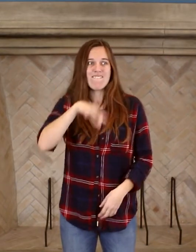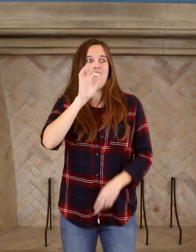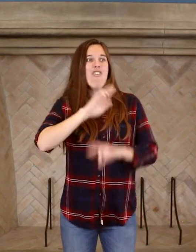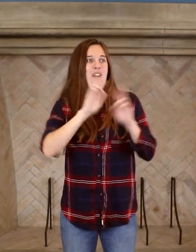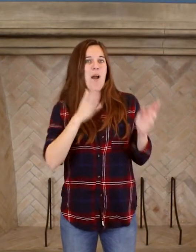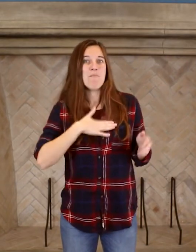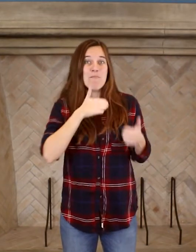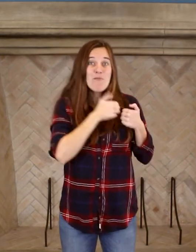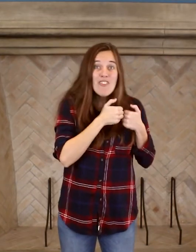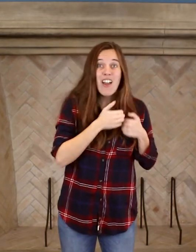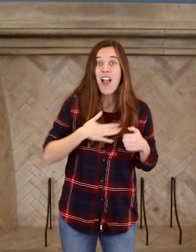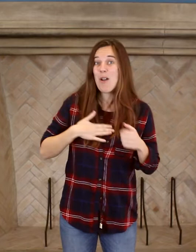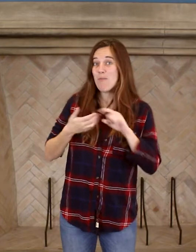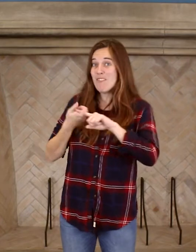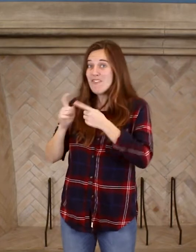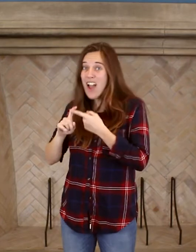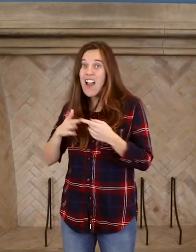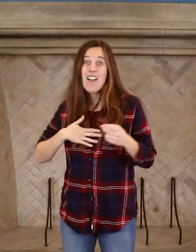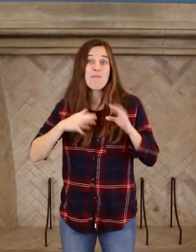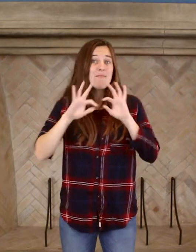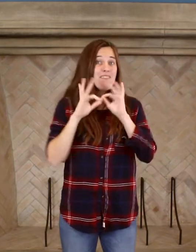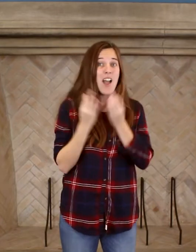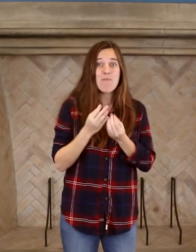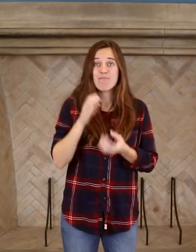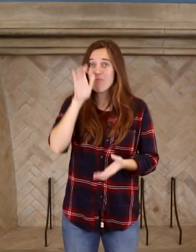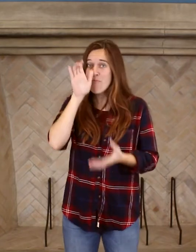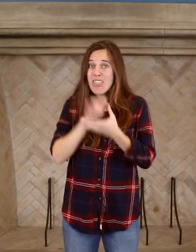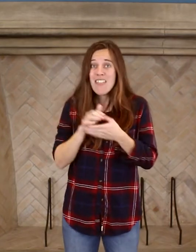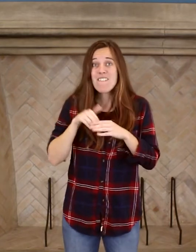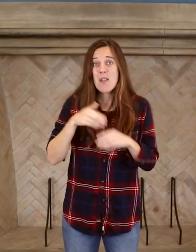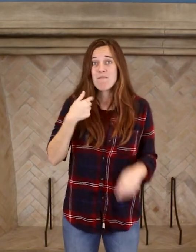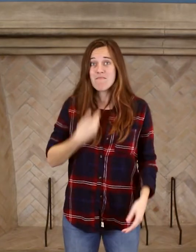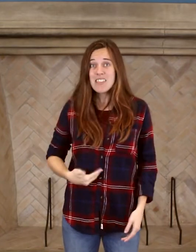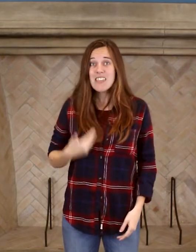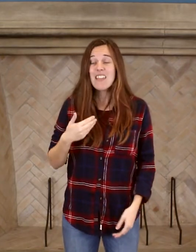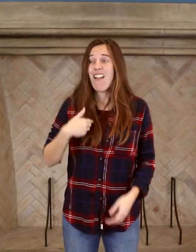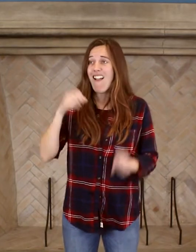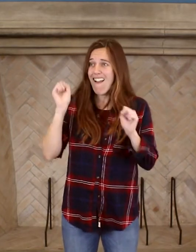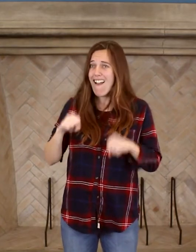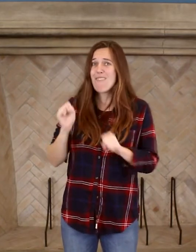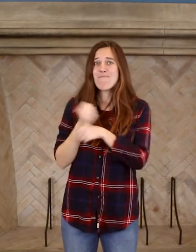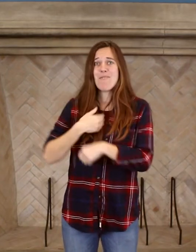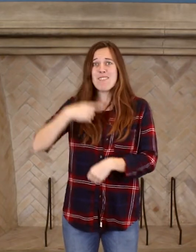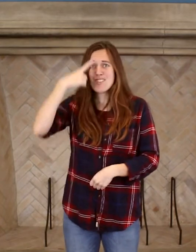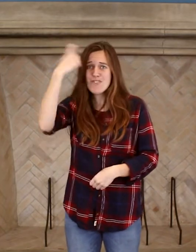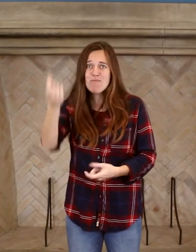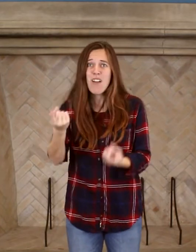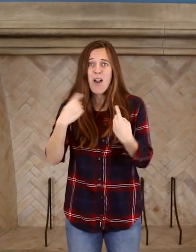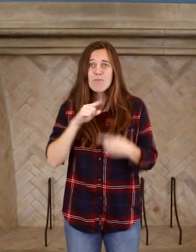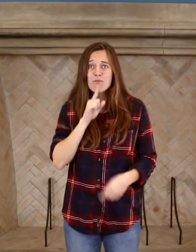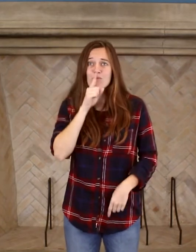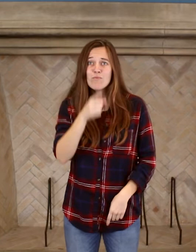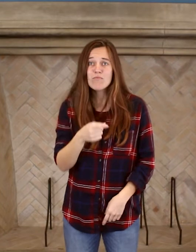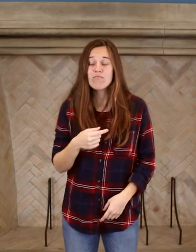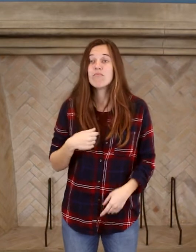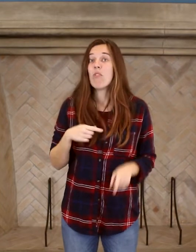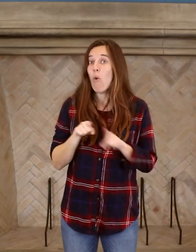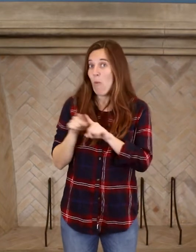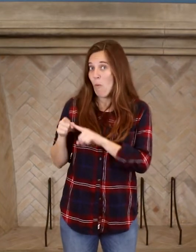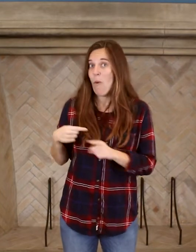anymore. You know, I found my boyfriend, my friends, my family, they all believed in me and making me believe in myself and letting me know